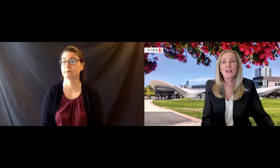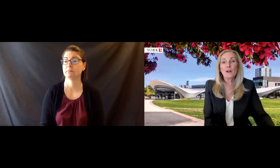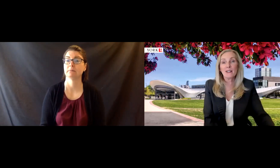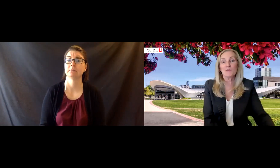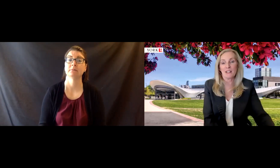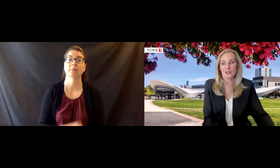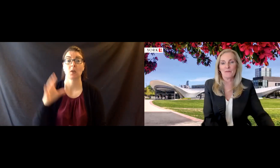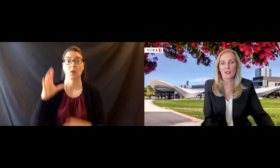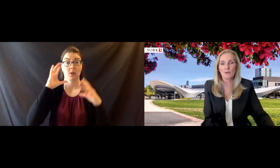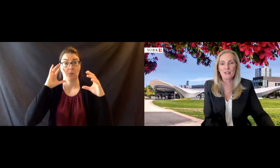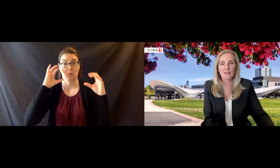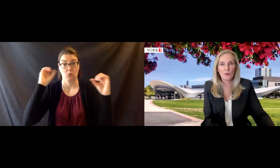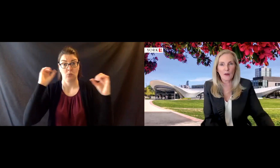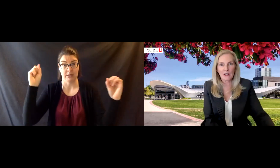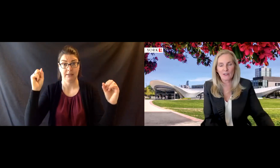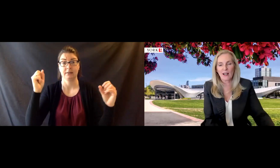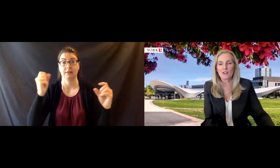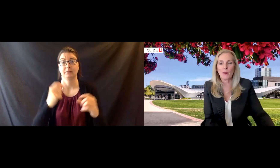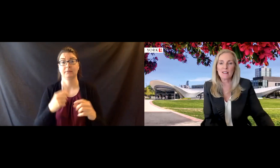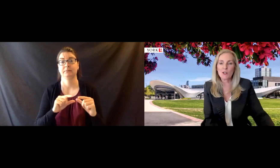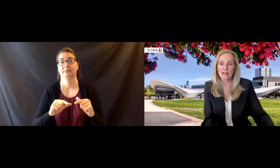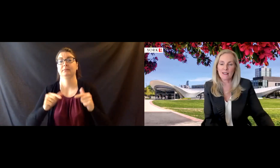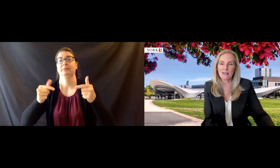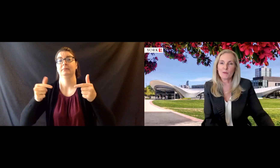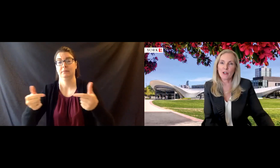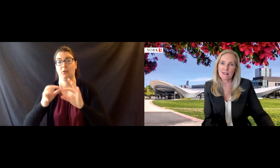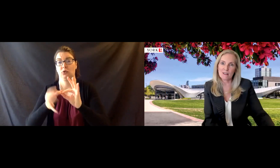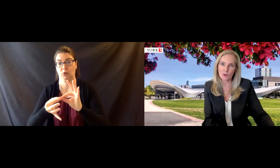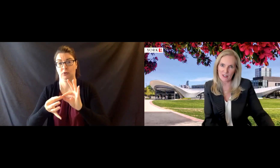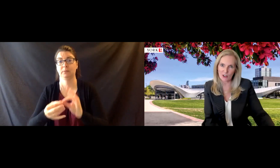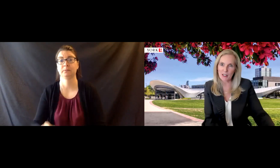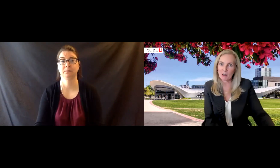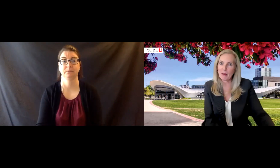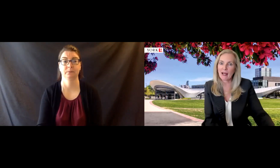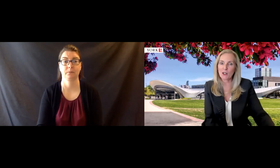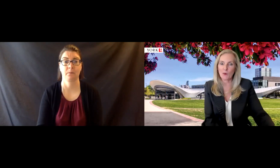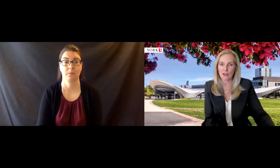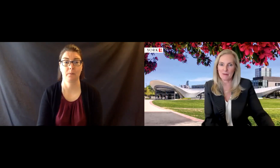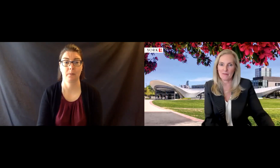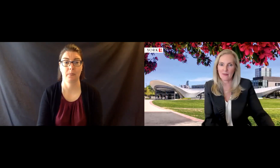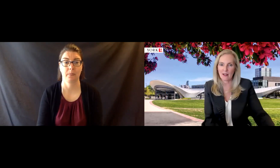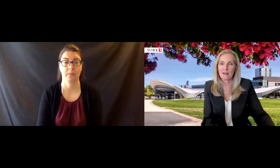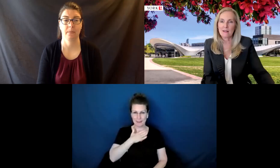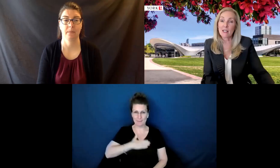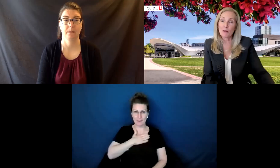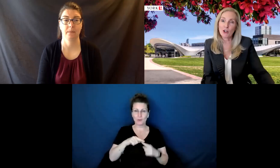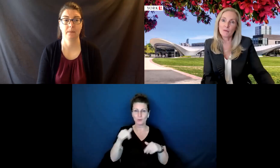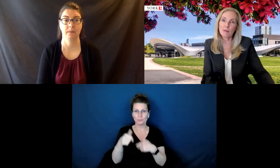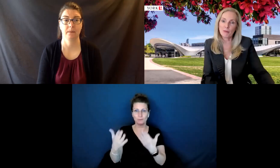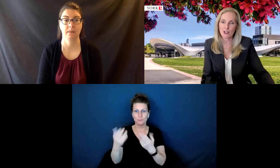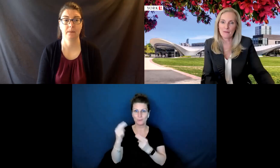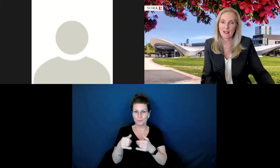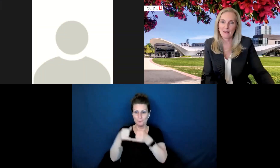is my great pleasure to present the winner of the 2020 President's Research Impact Award,